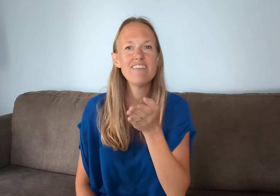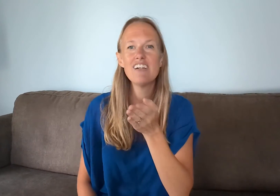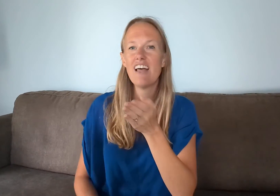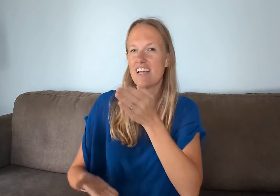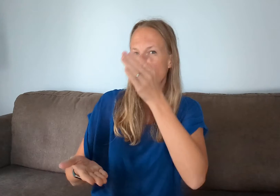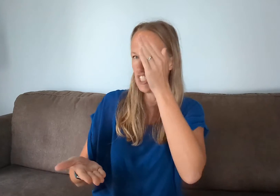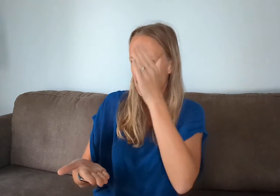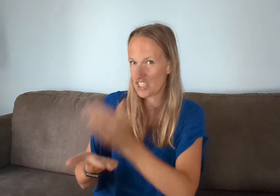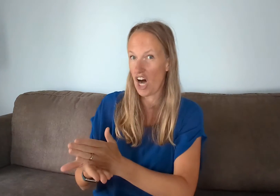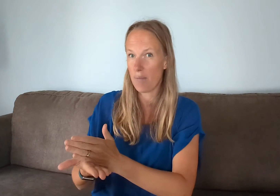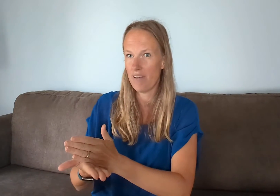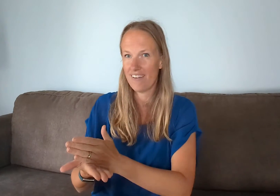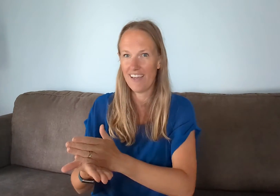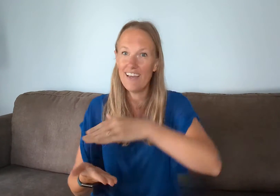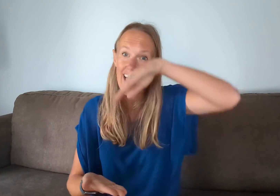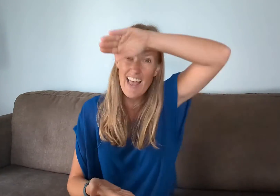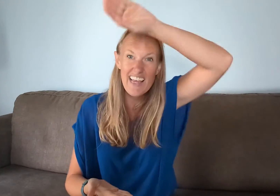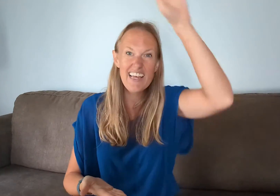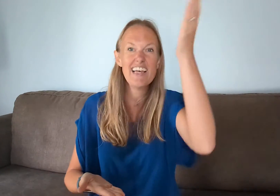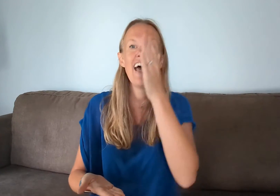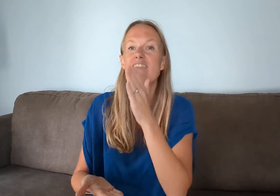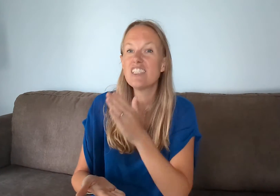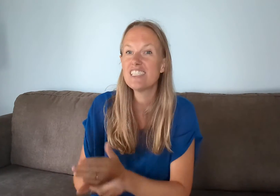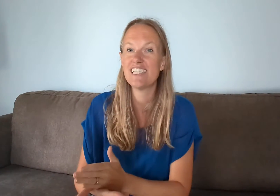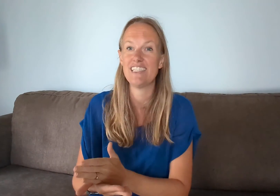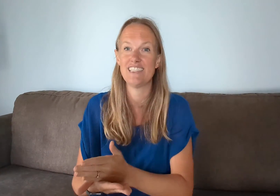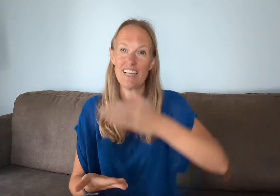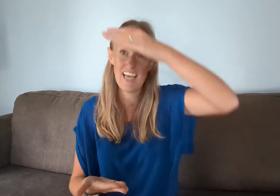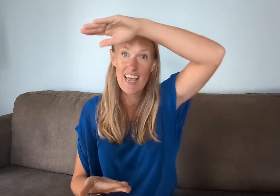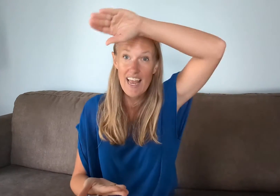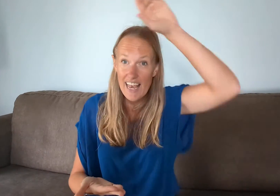Never, and then stop. Okay? And never cease